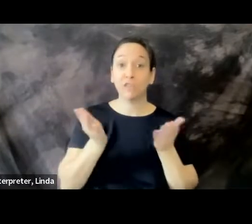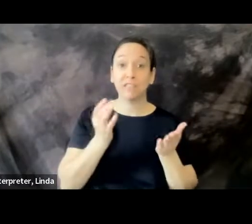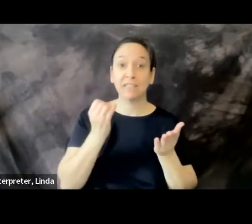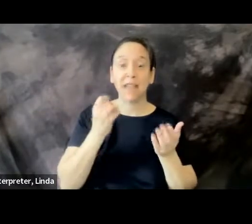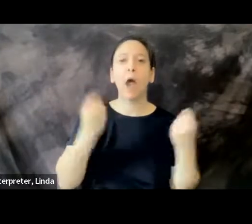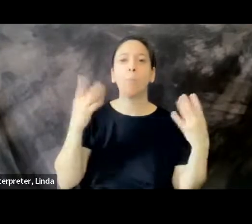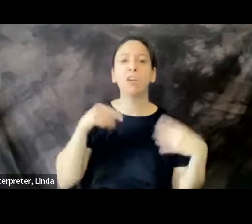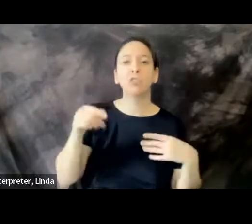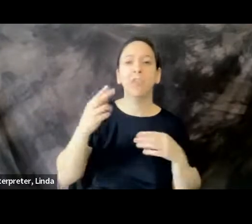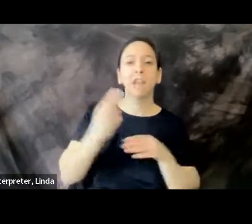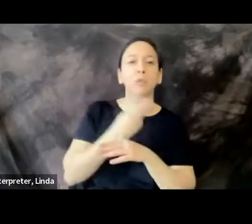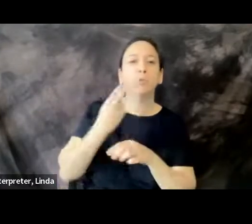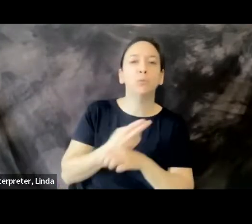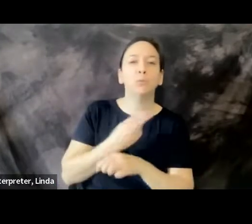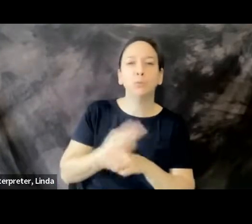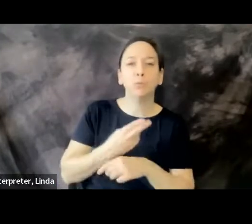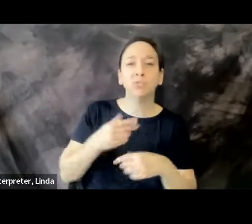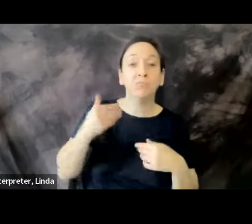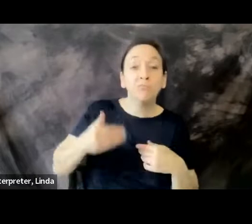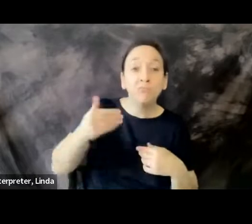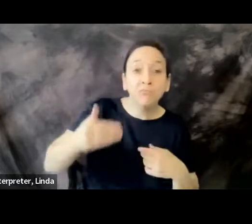So if people are